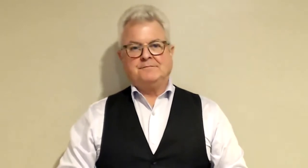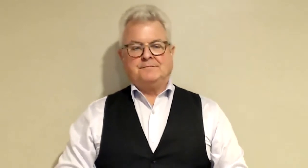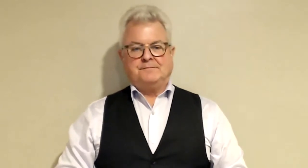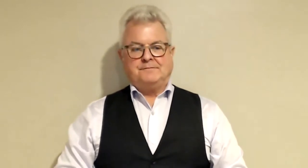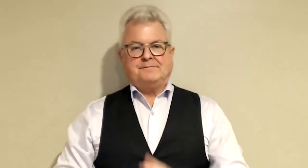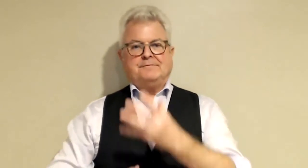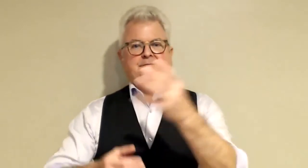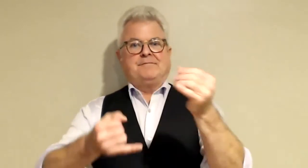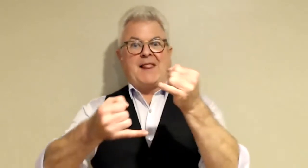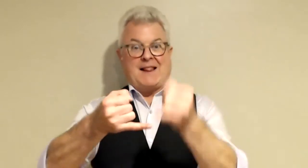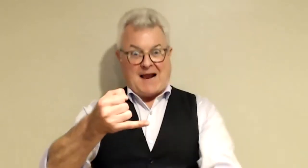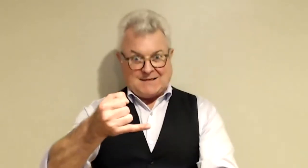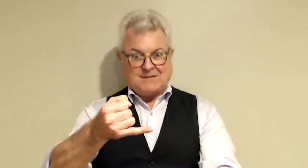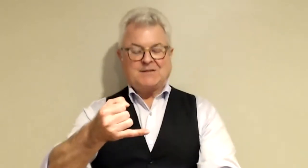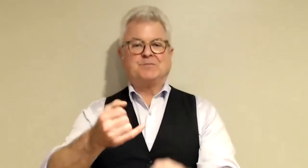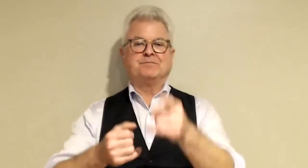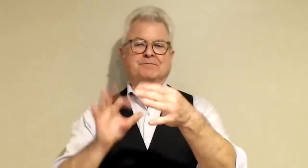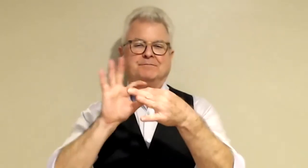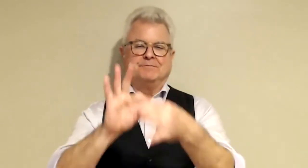the United States. Lastly,